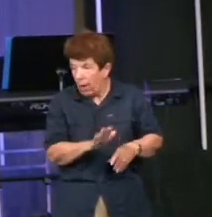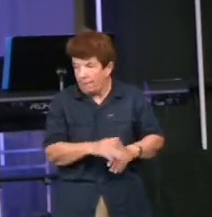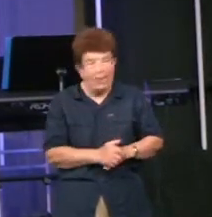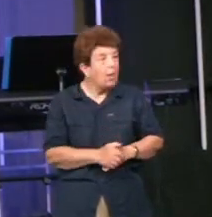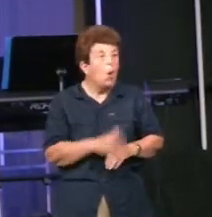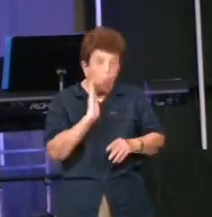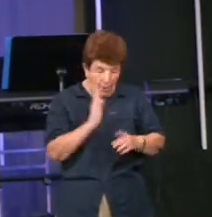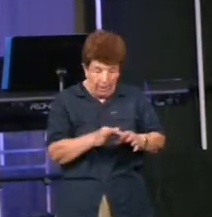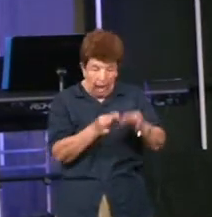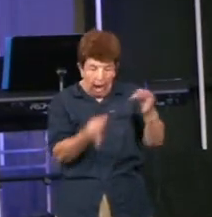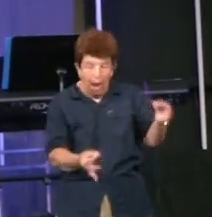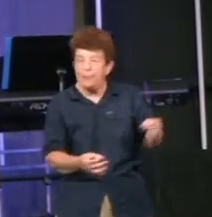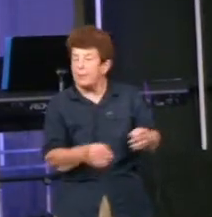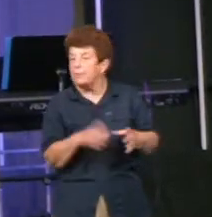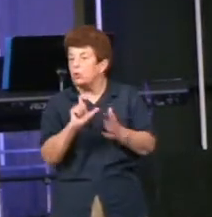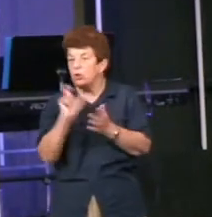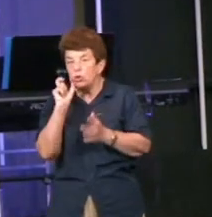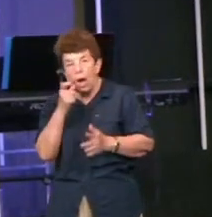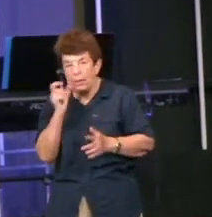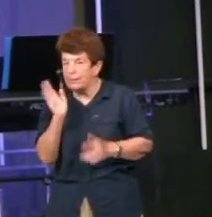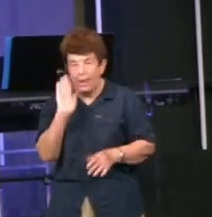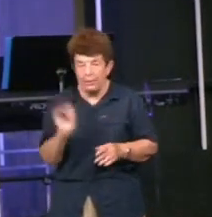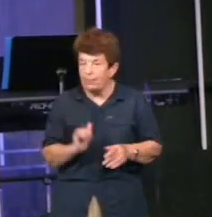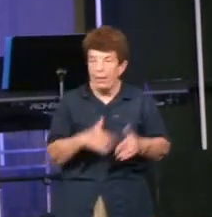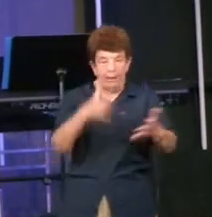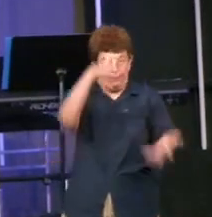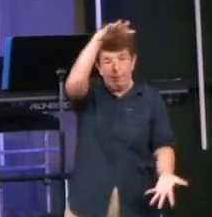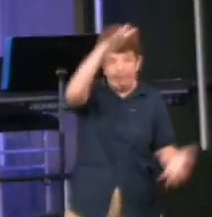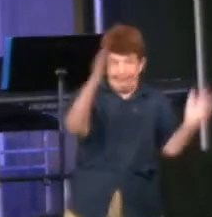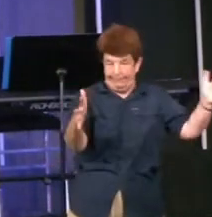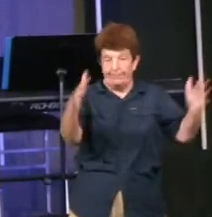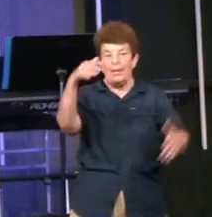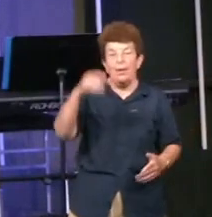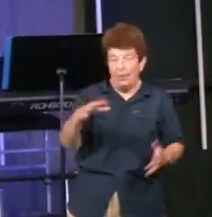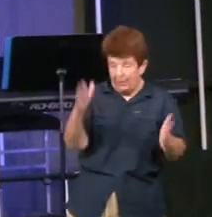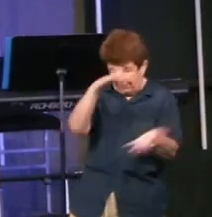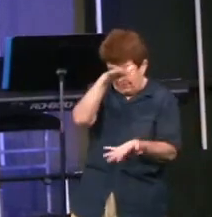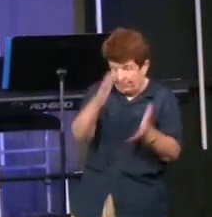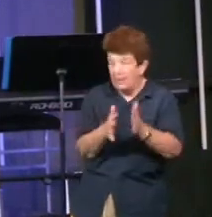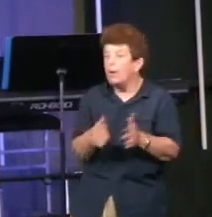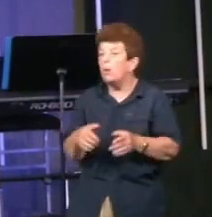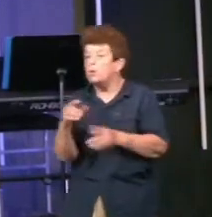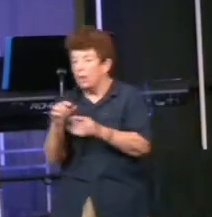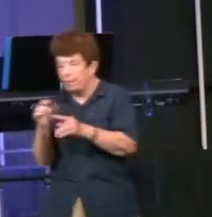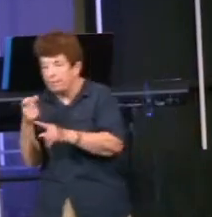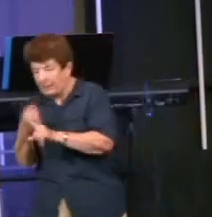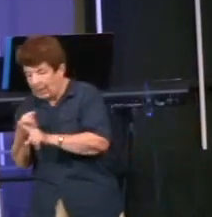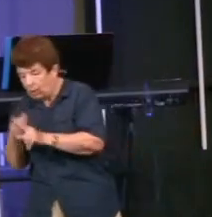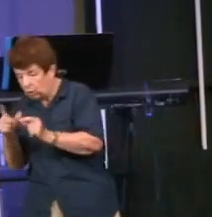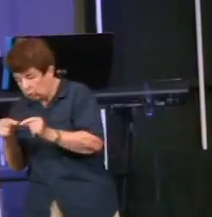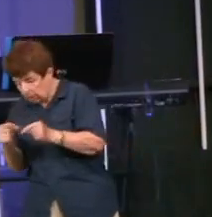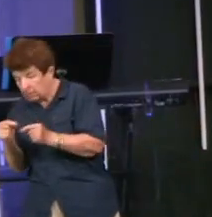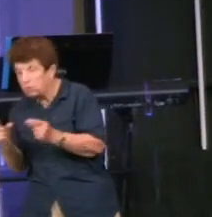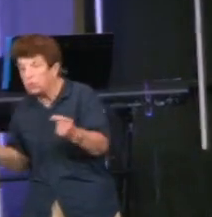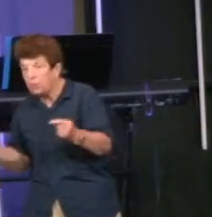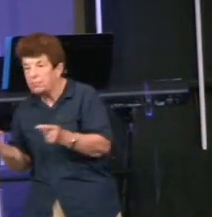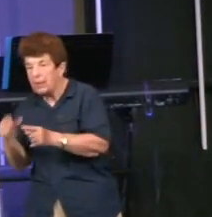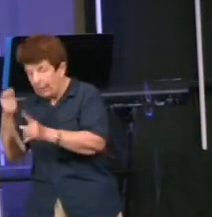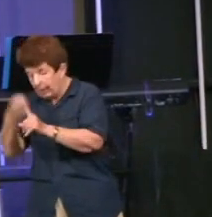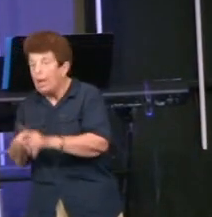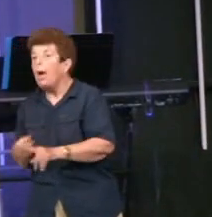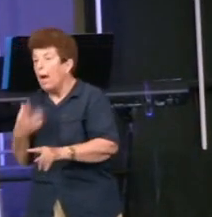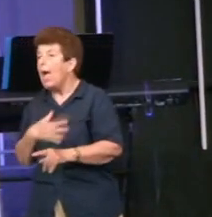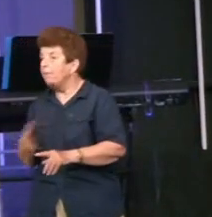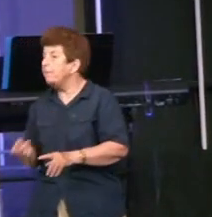Once I open a block of chocolate, doesn't matter whether it's a big one, the small one, a big bag of chips, small bag of chips, once I open it, that packet has